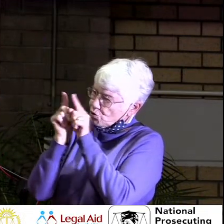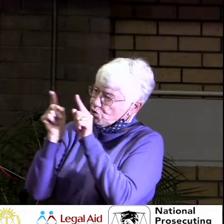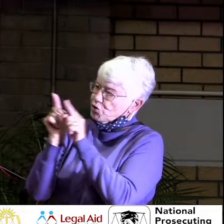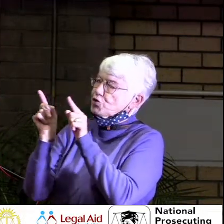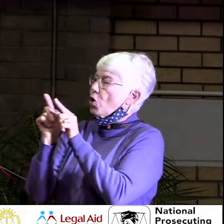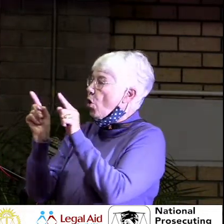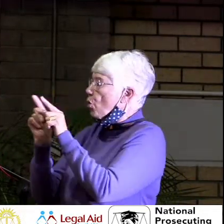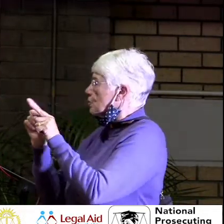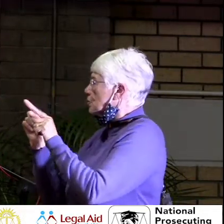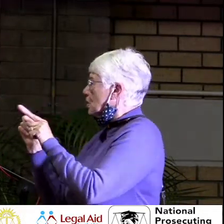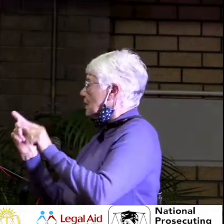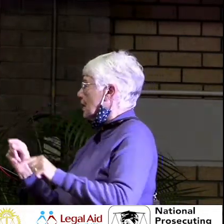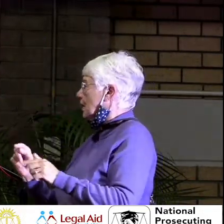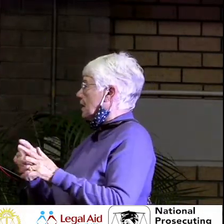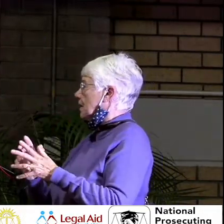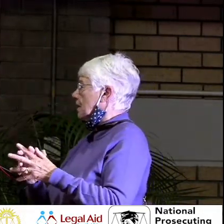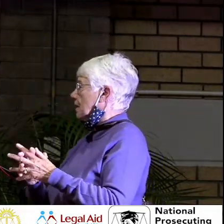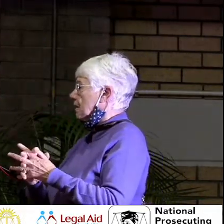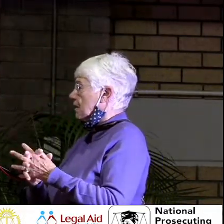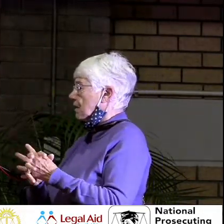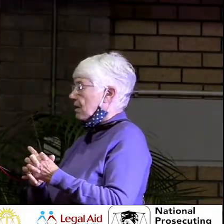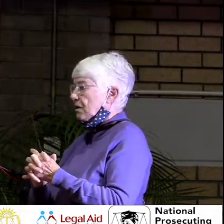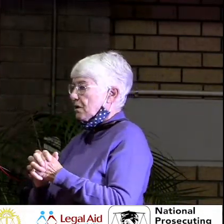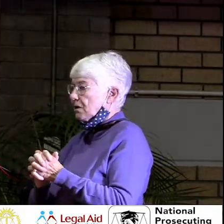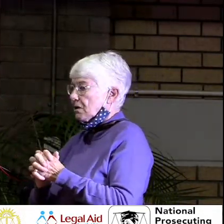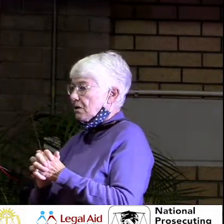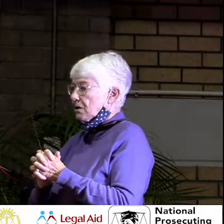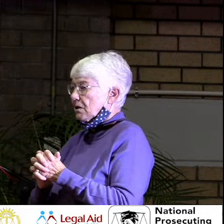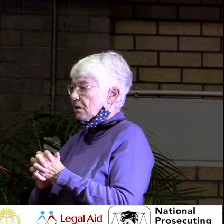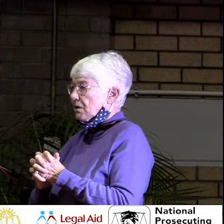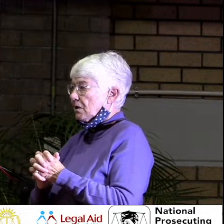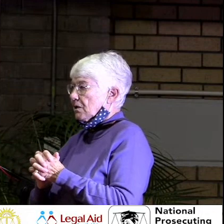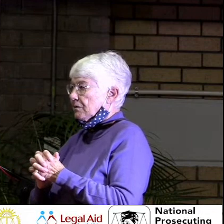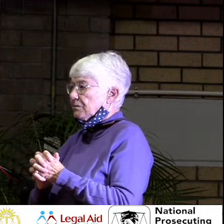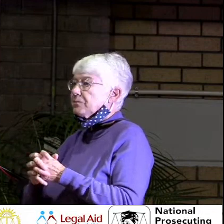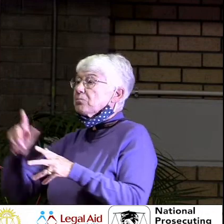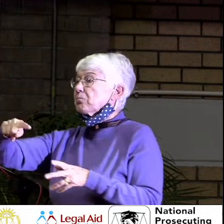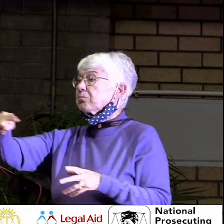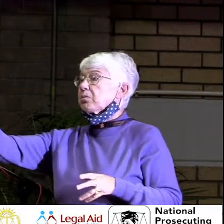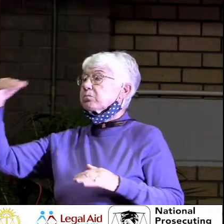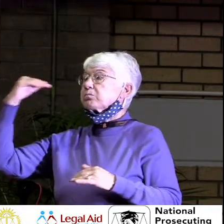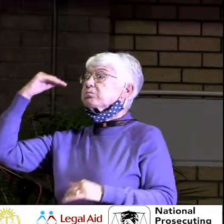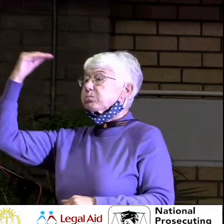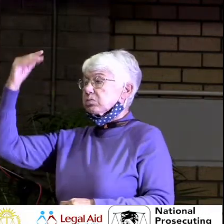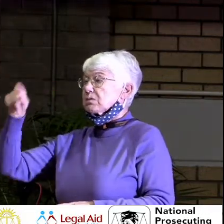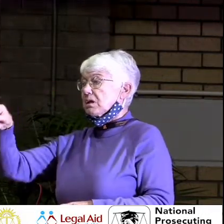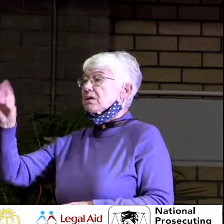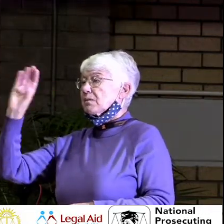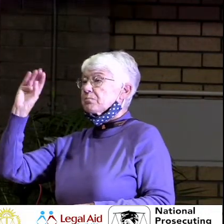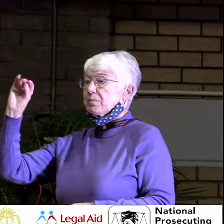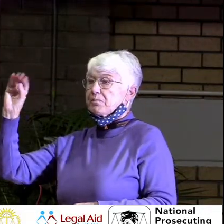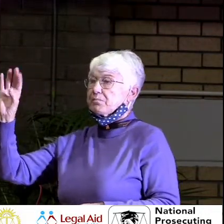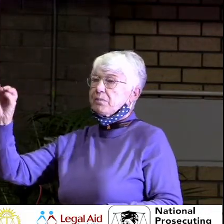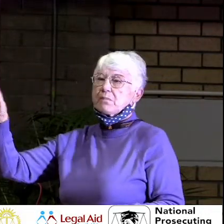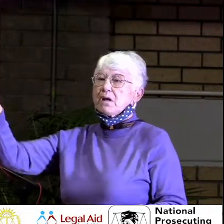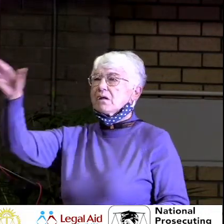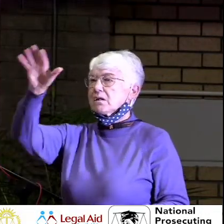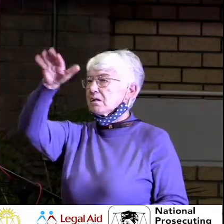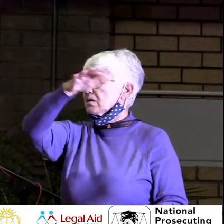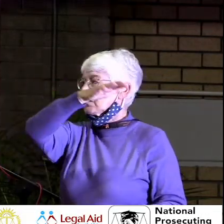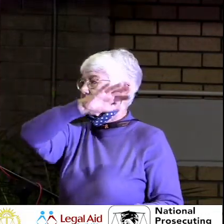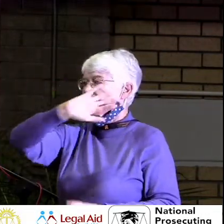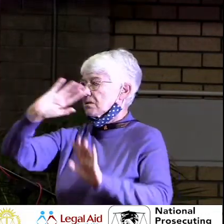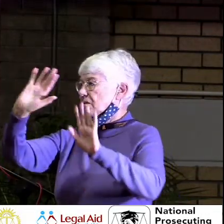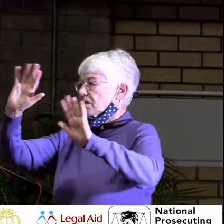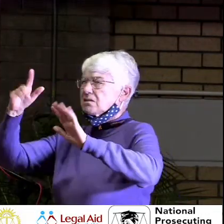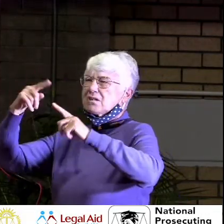numbers E2 and the colleagues and take a few this side and a few that side. Yeah. All right? So Itumeleng